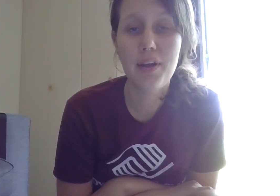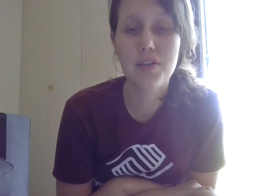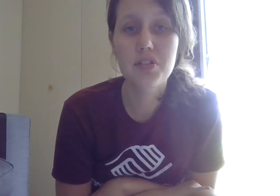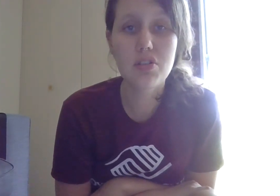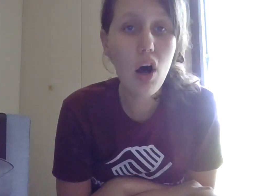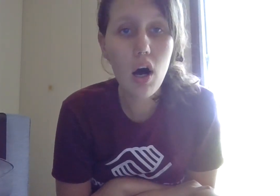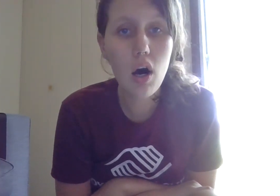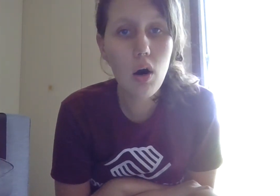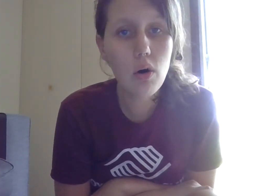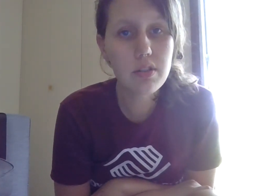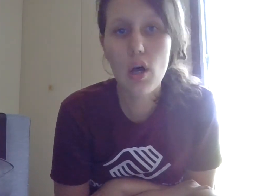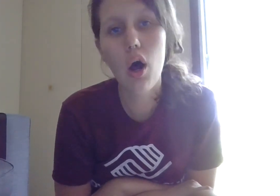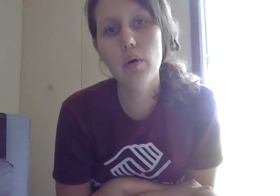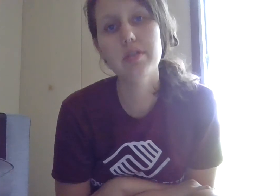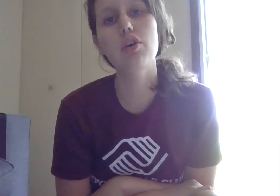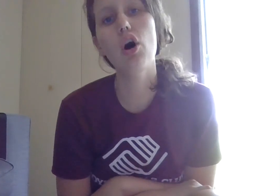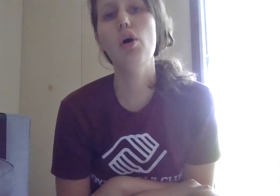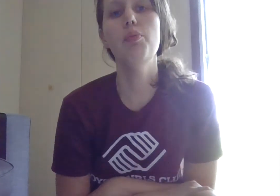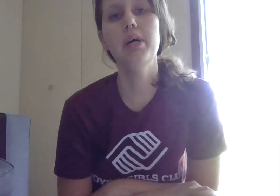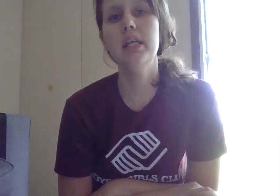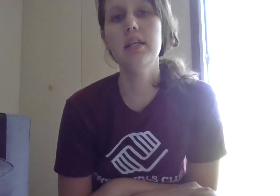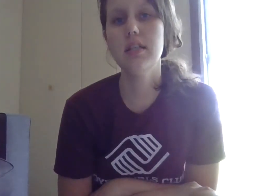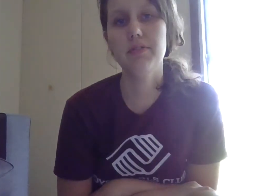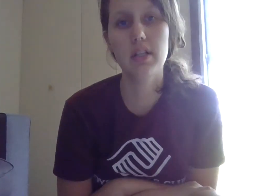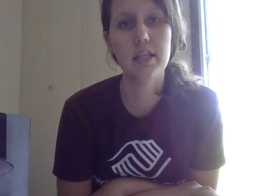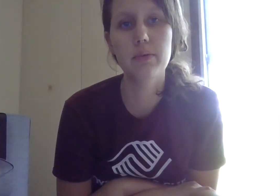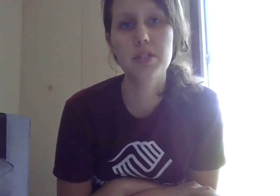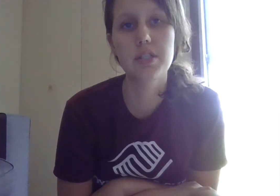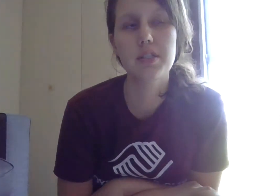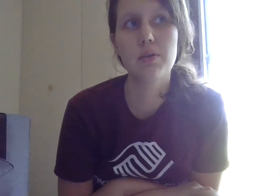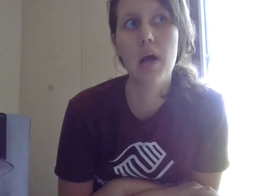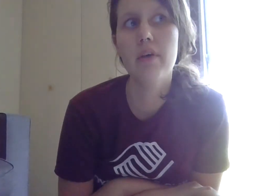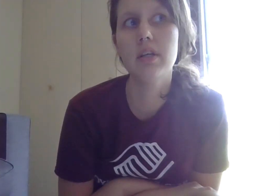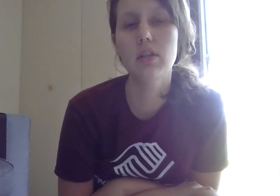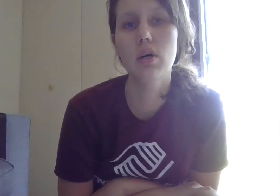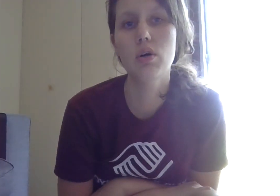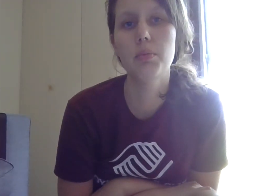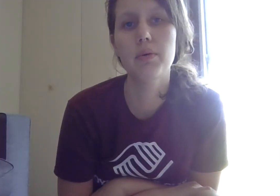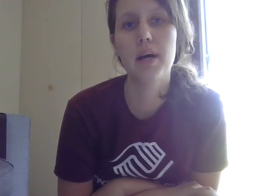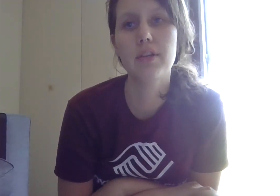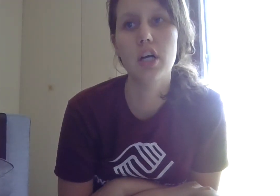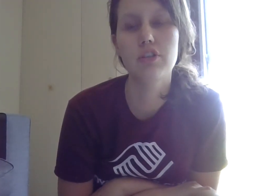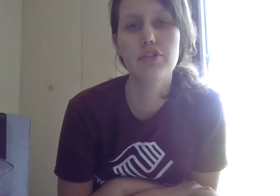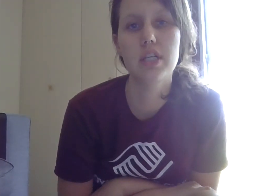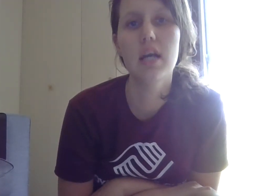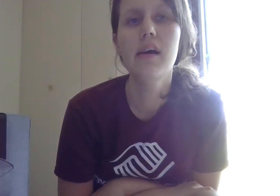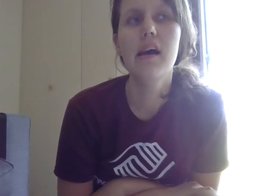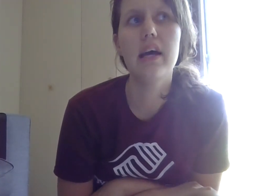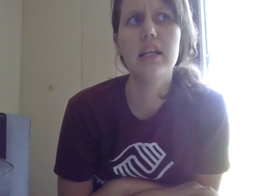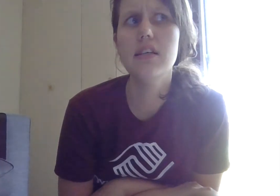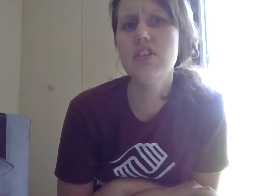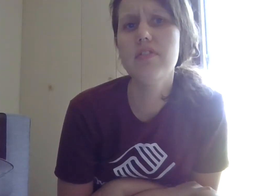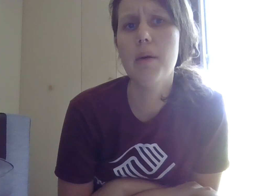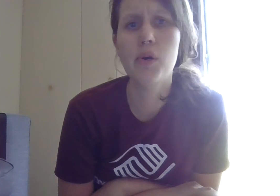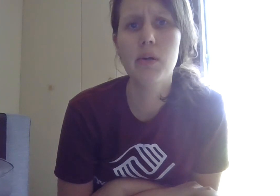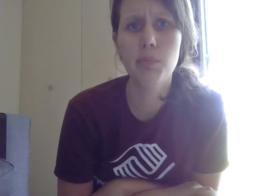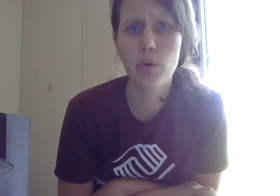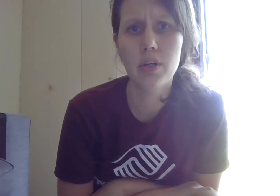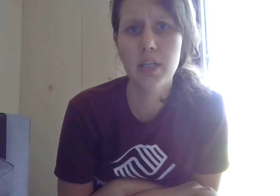there's so many different languages around the globe, around the country, and each of them are important